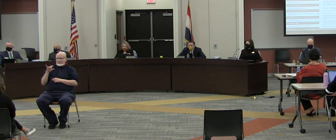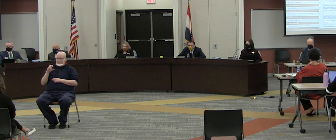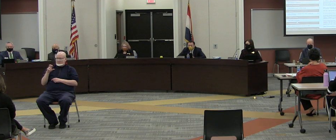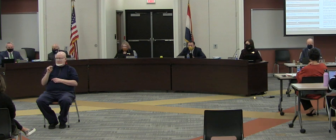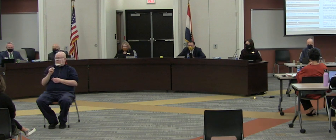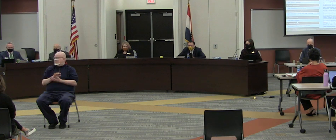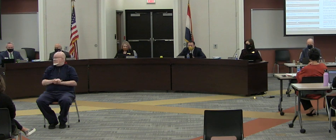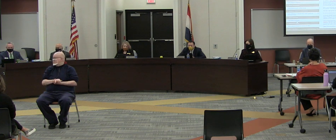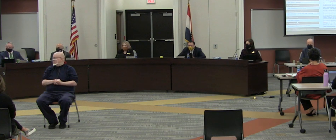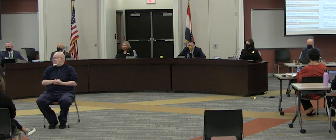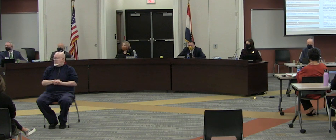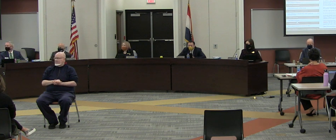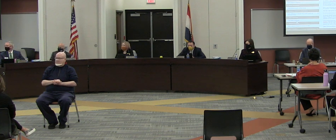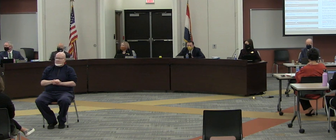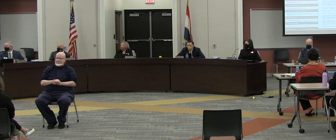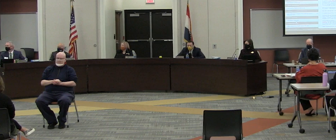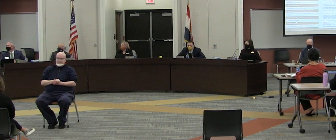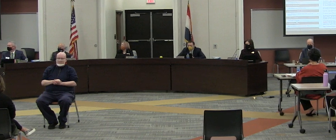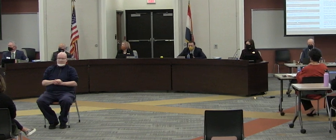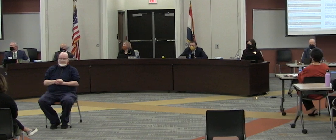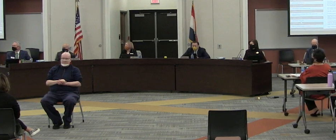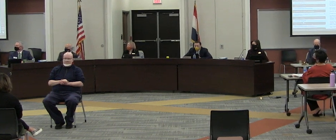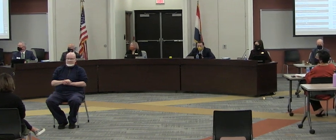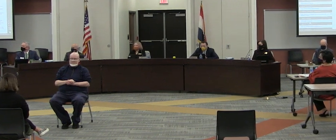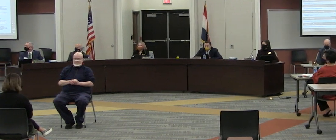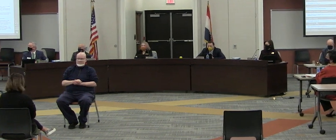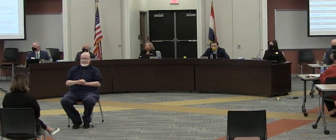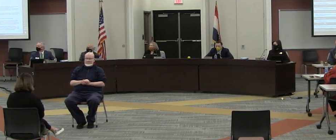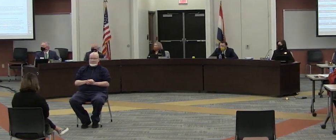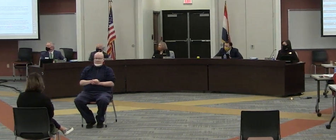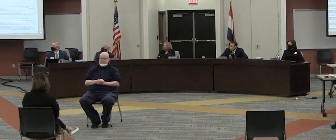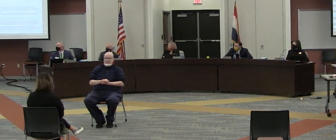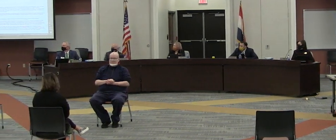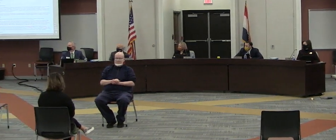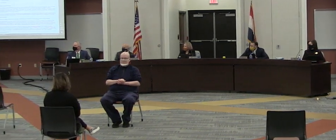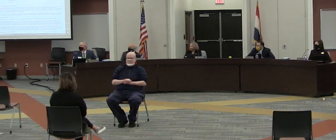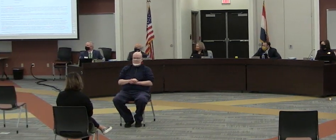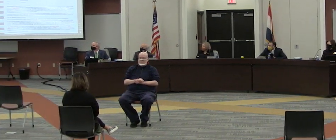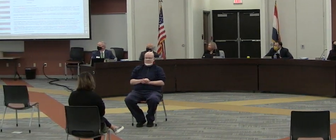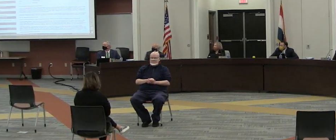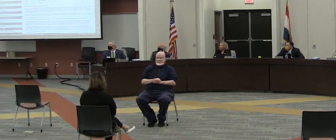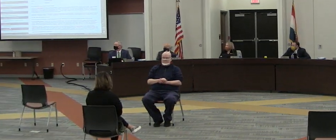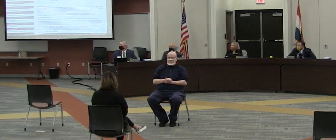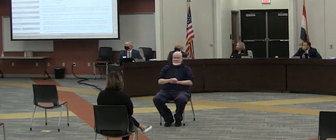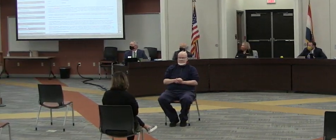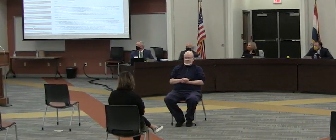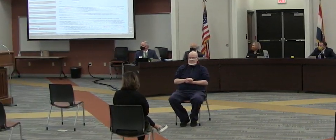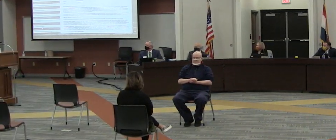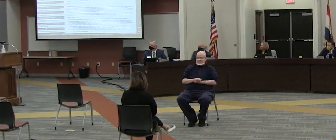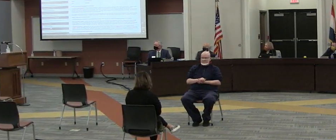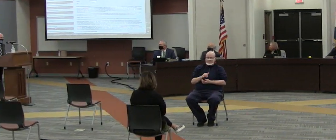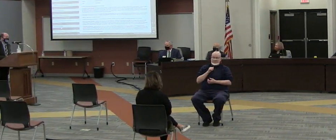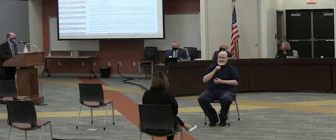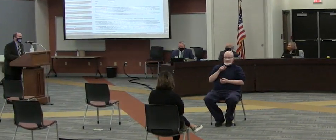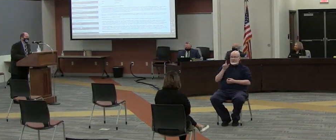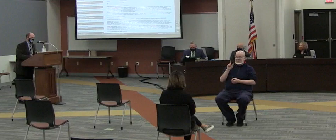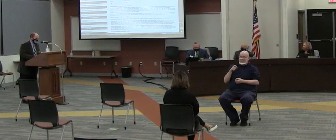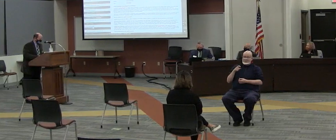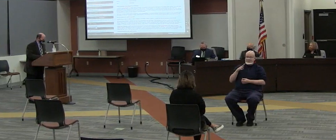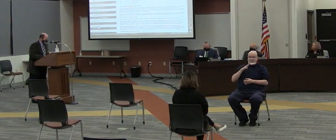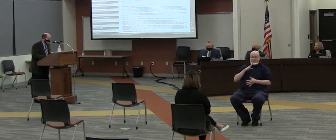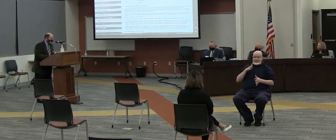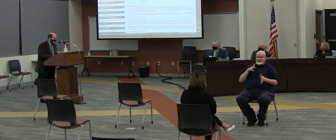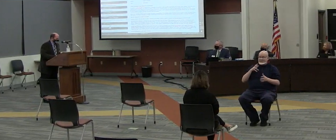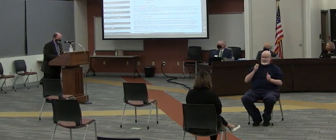For once I don't have to speak terribly fast. I appreciate